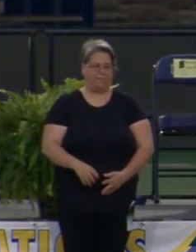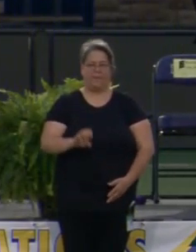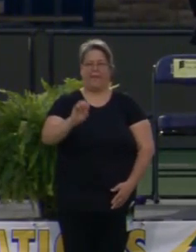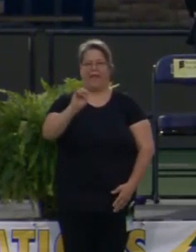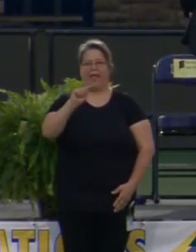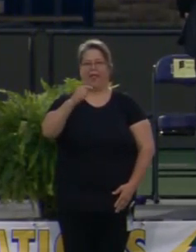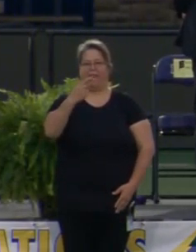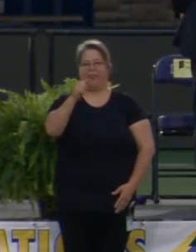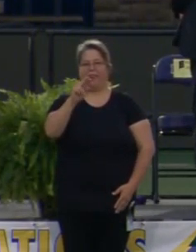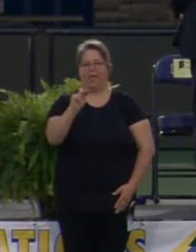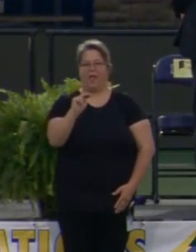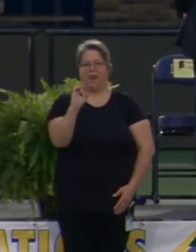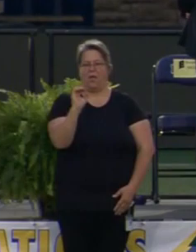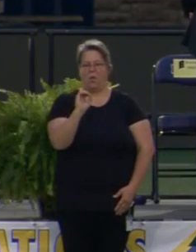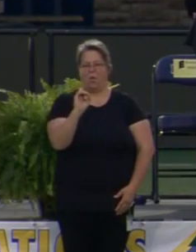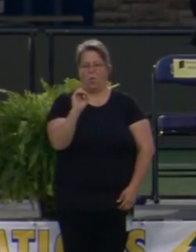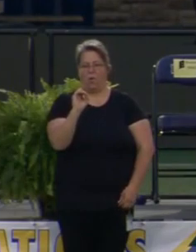Ethan Oyen.